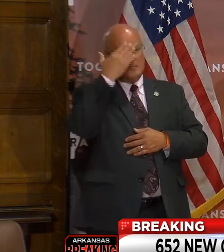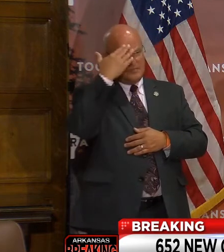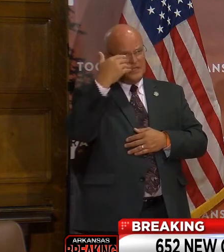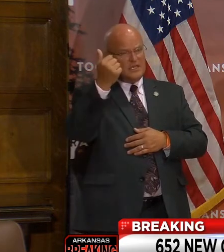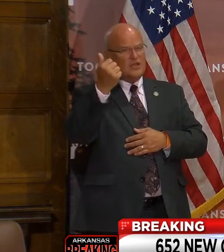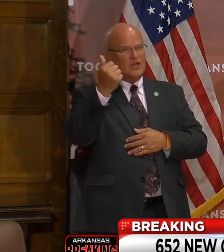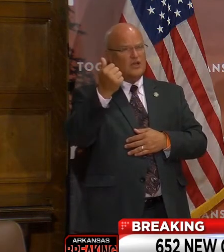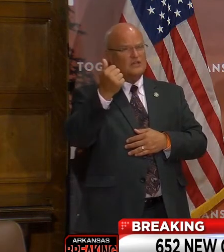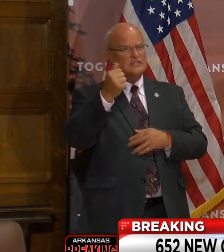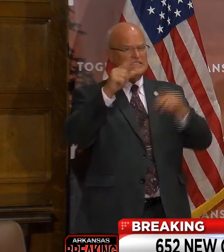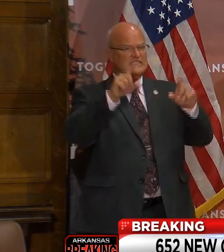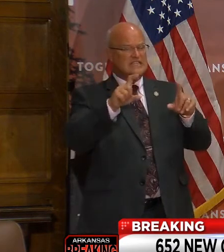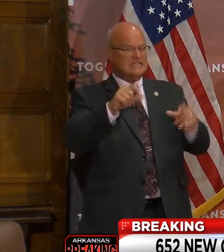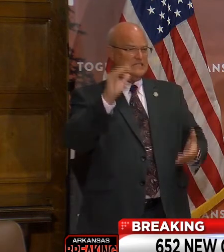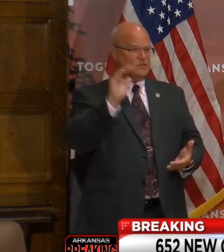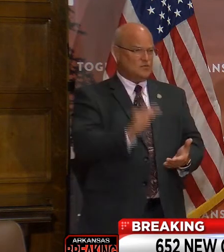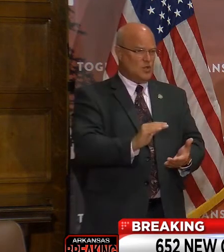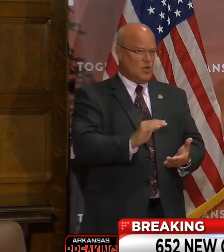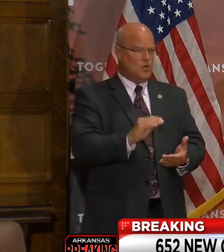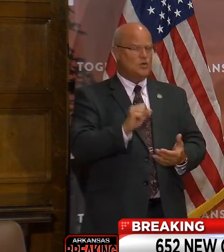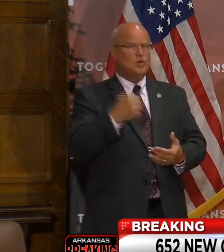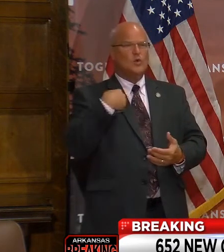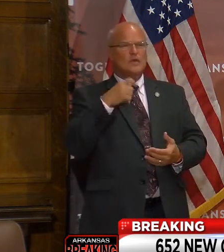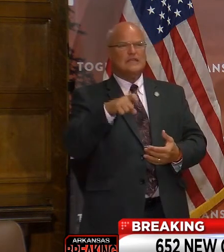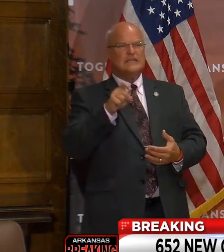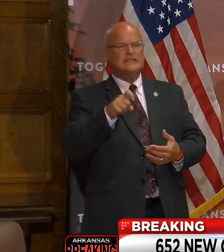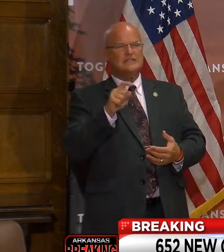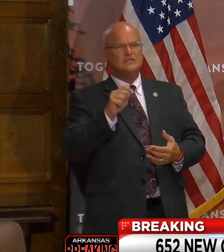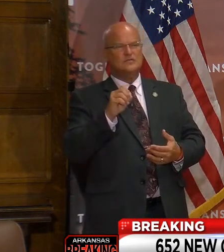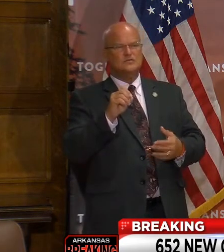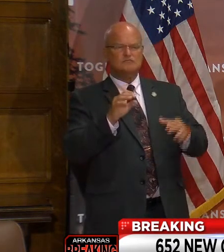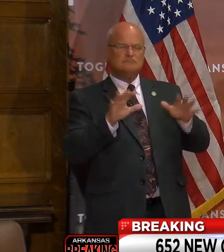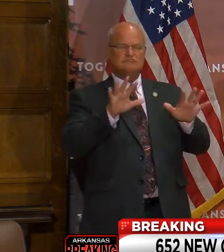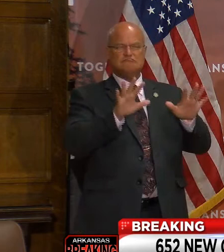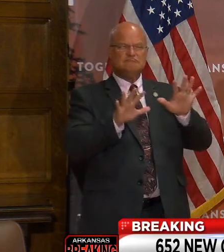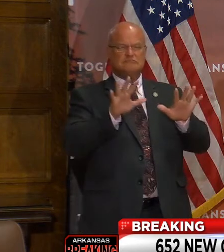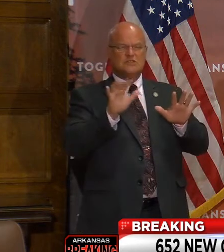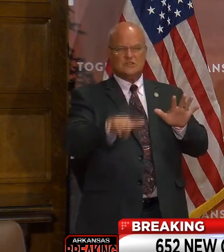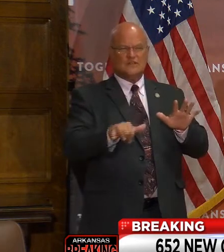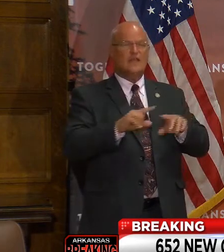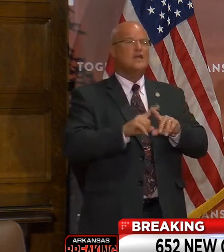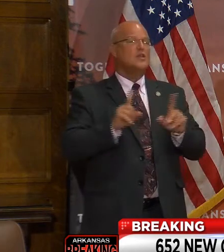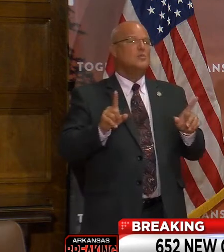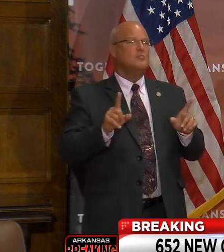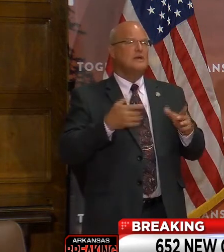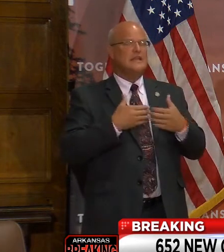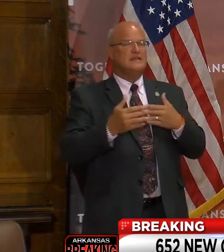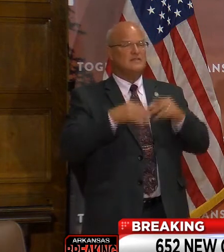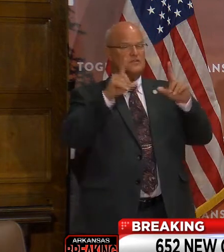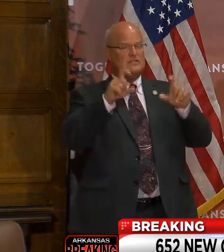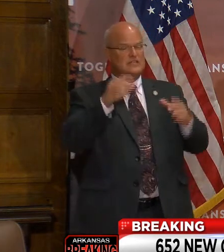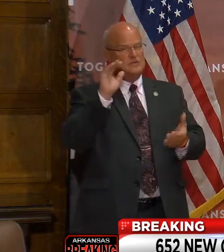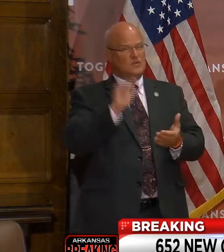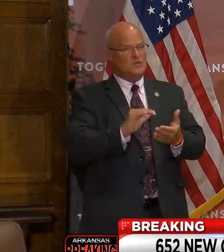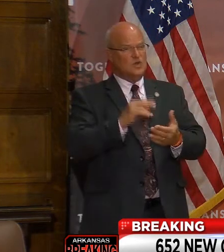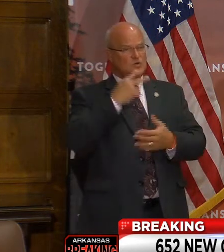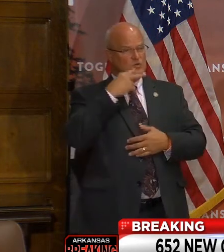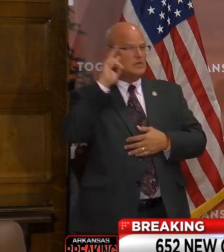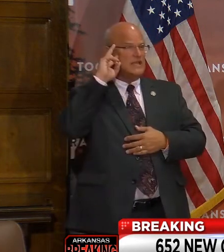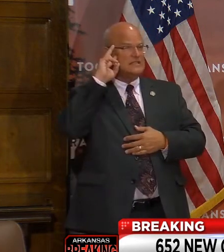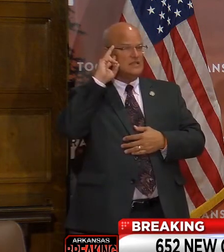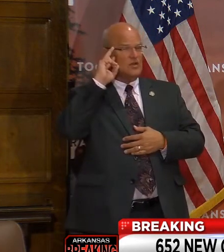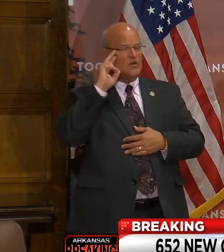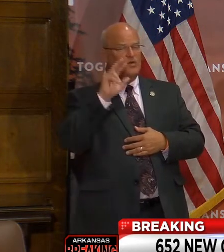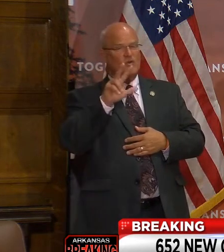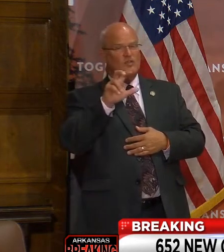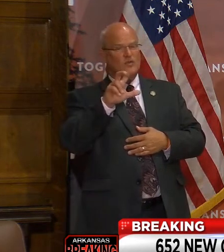of testing was low. So we have to kind of judge off of that. But even though testing was low the day before, the